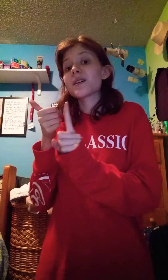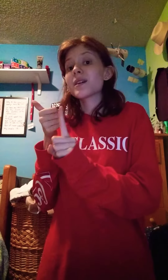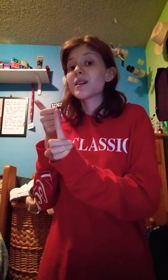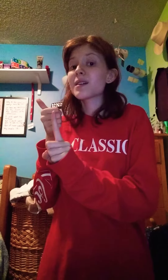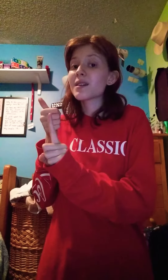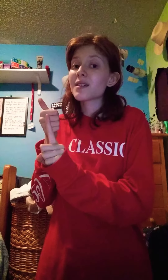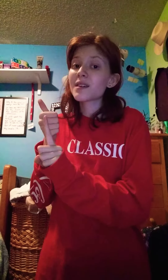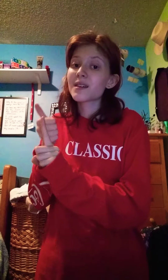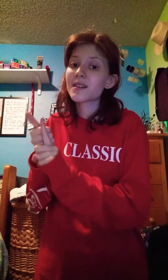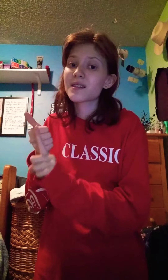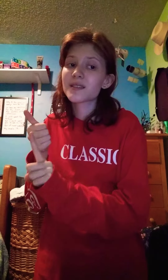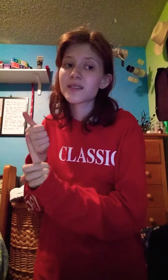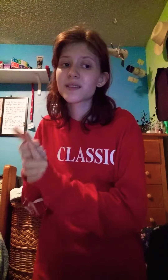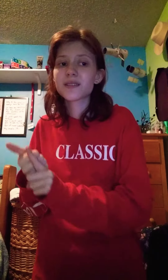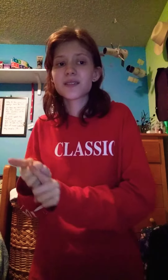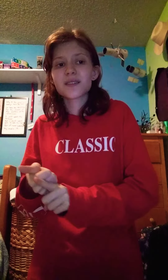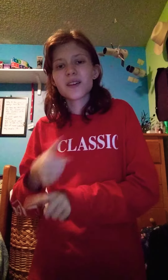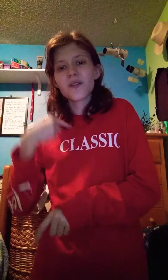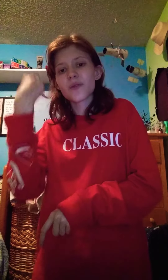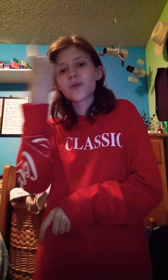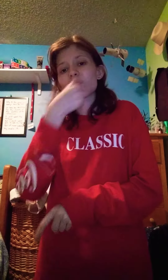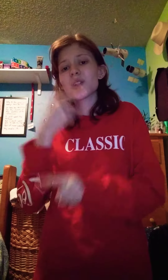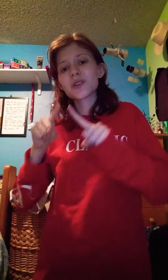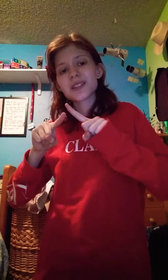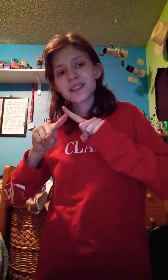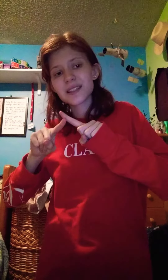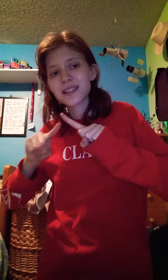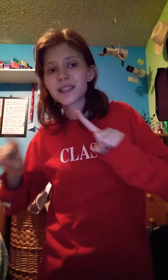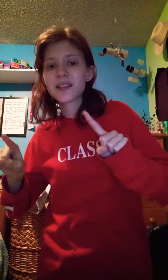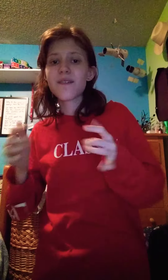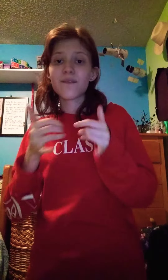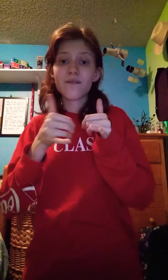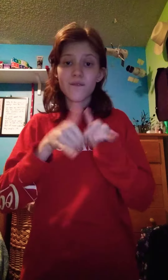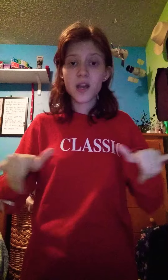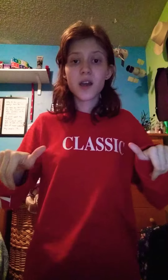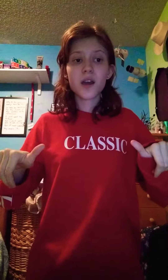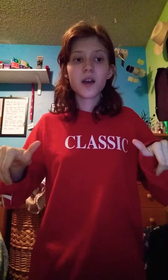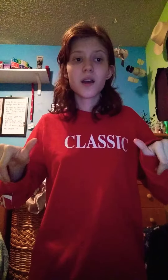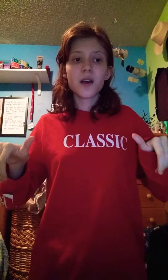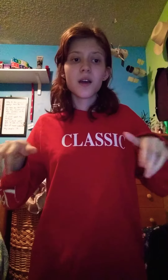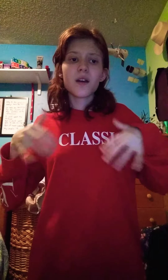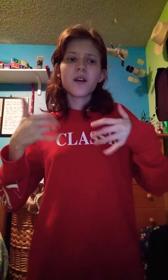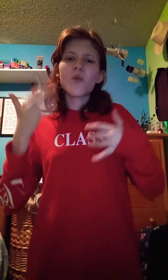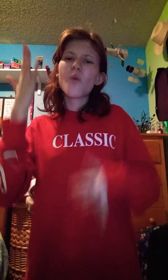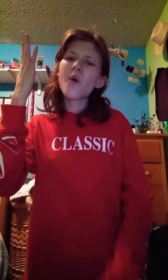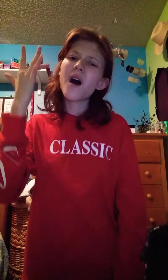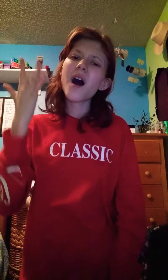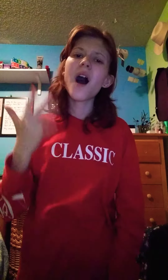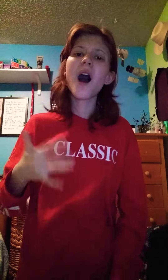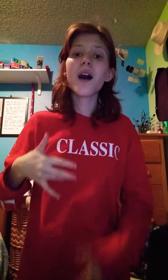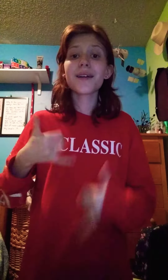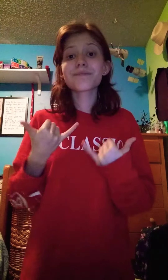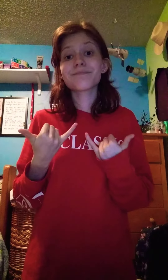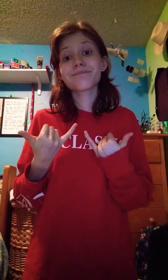All at once, everything looks different Now that I